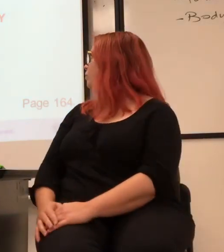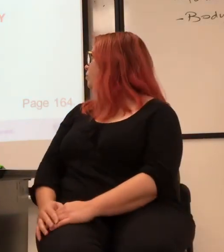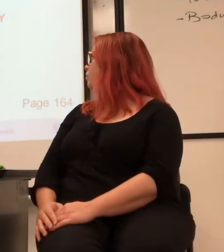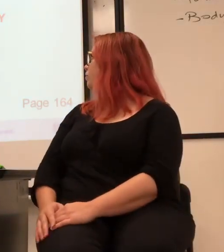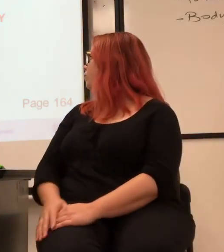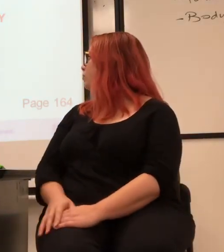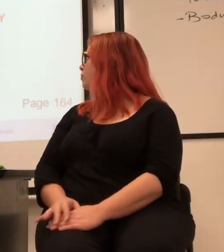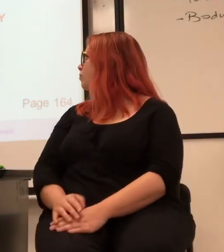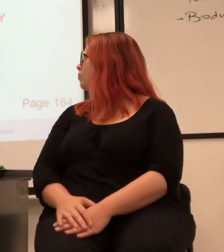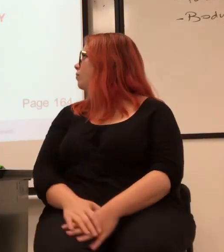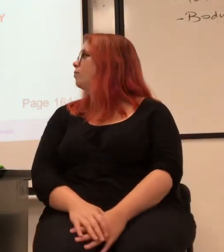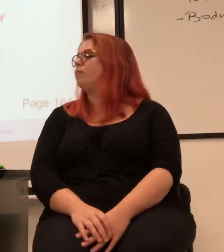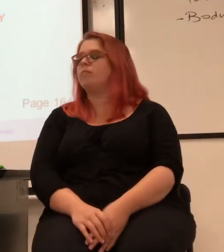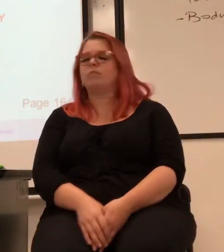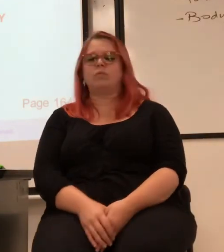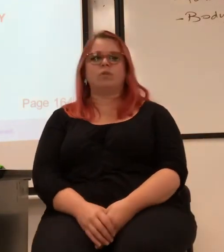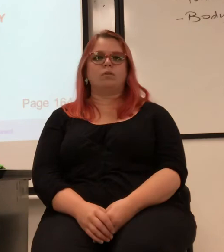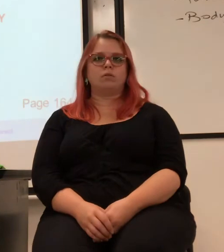Majority.